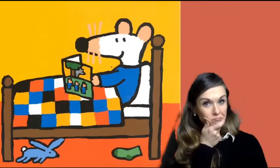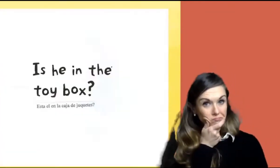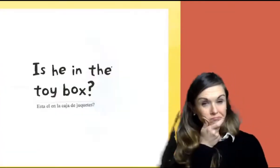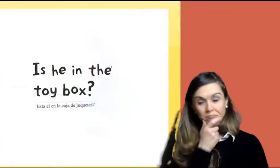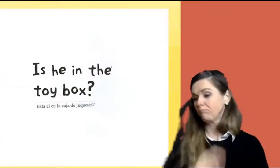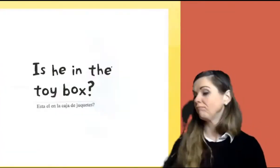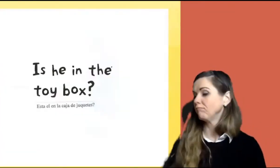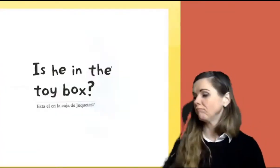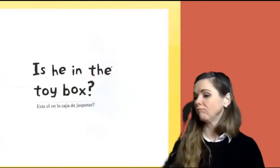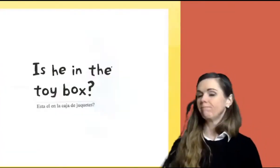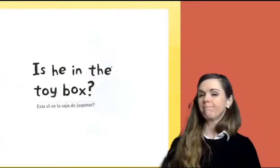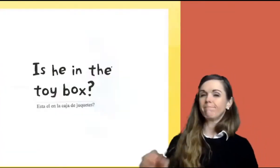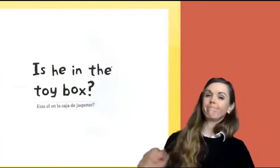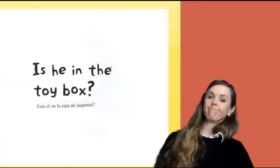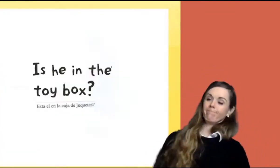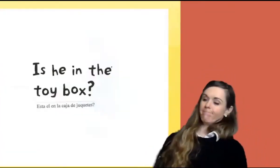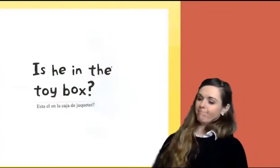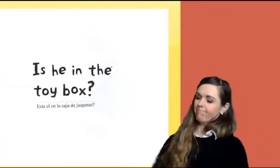to be found.